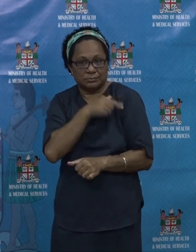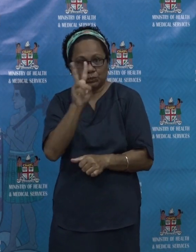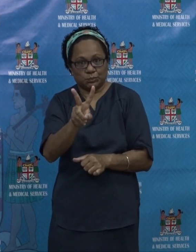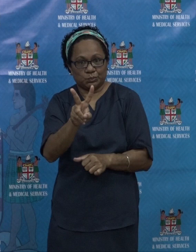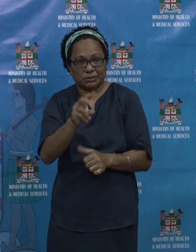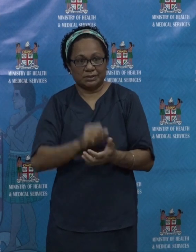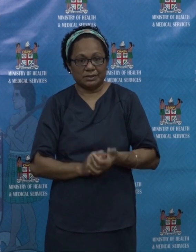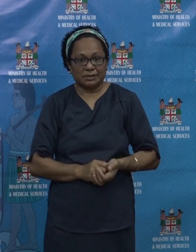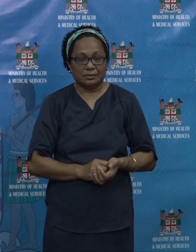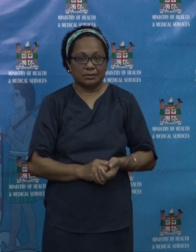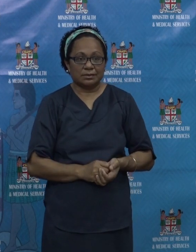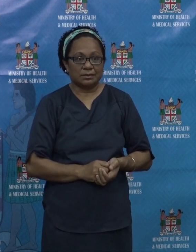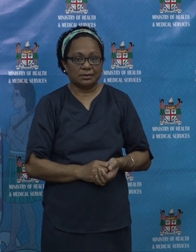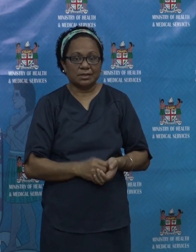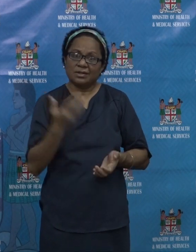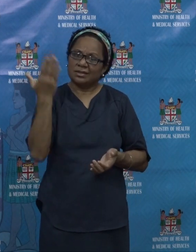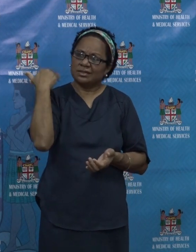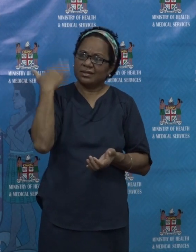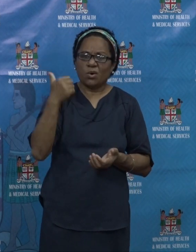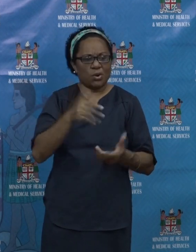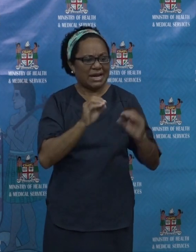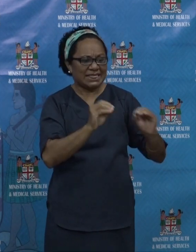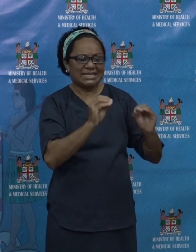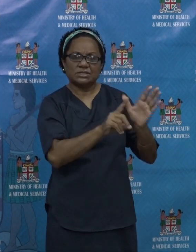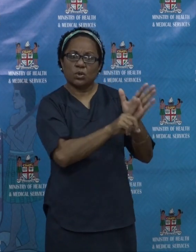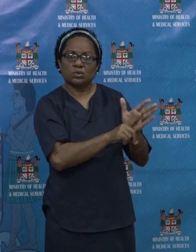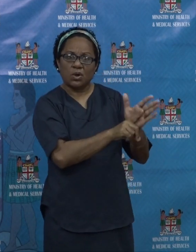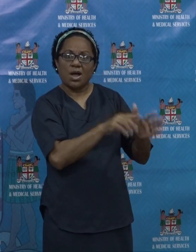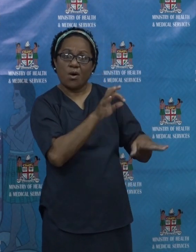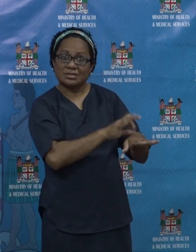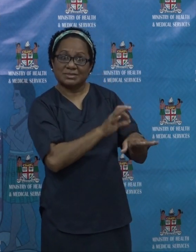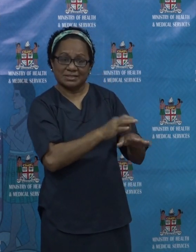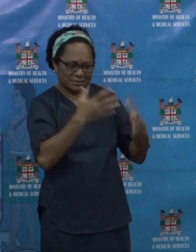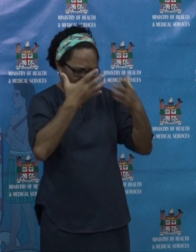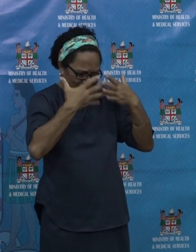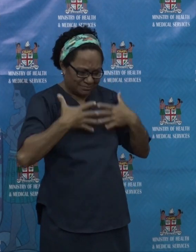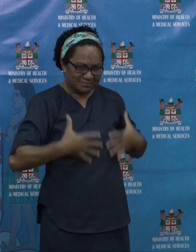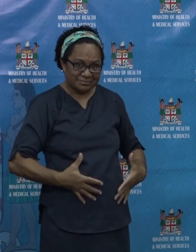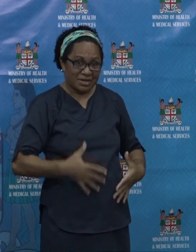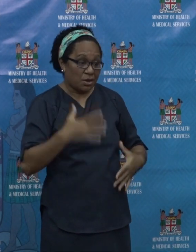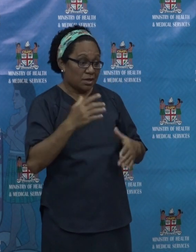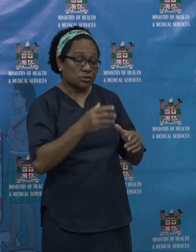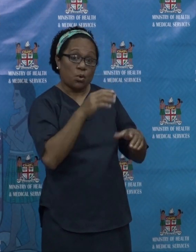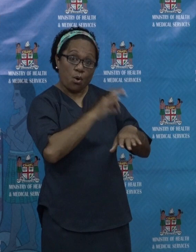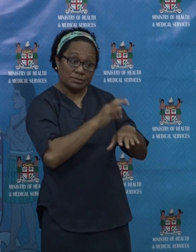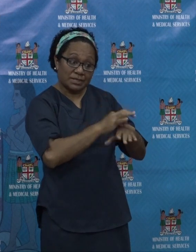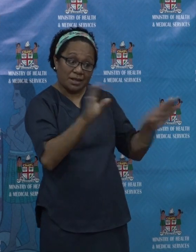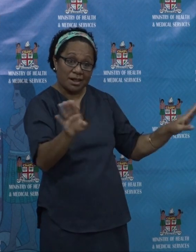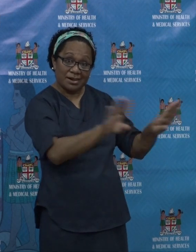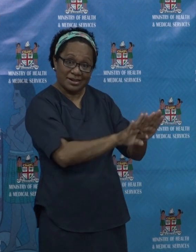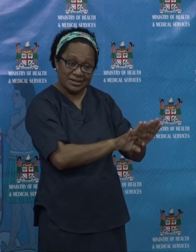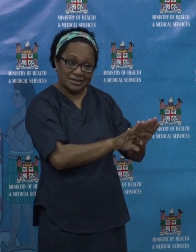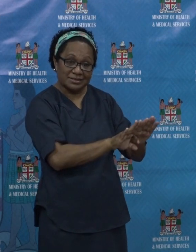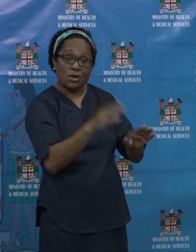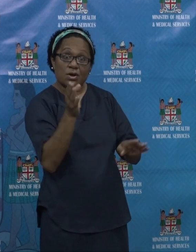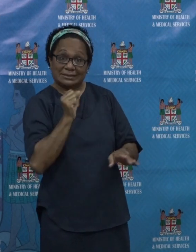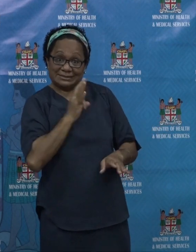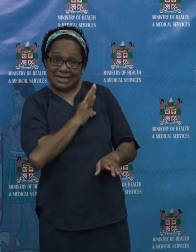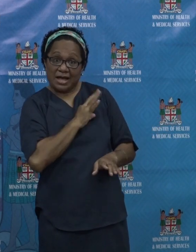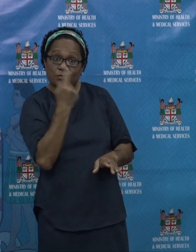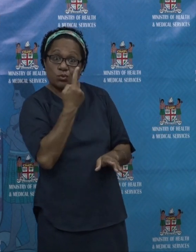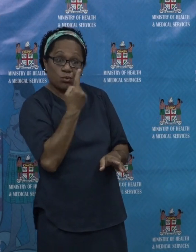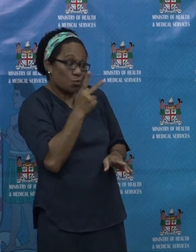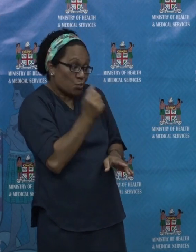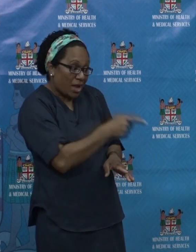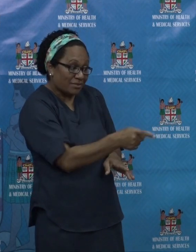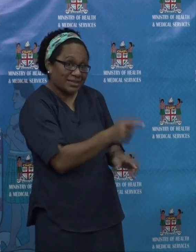our PPE practice was clearly demonstrated in Lotoko Hospital when, during the close of the hospital, none of the staff that were actually manning the